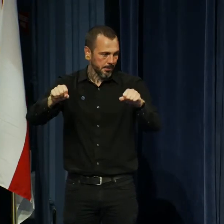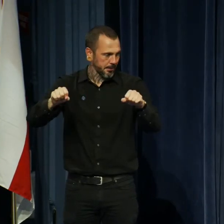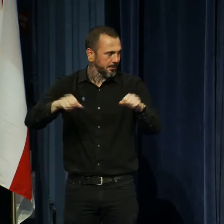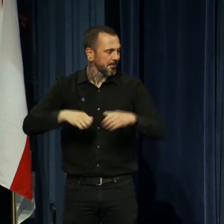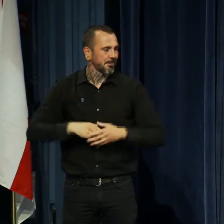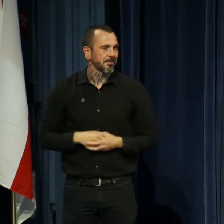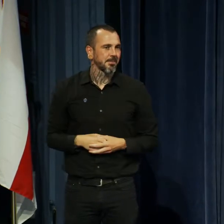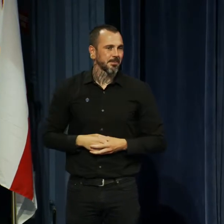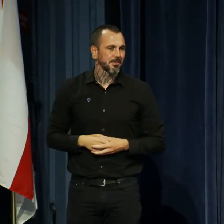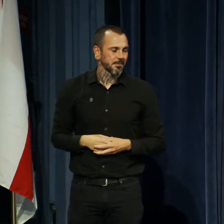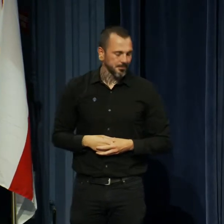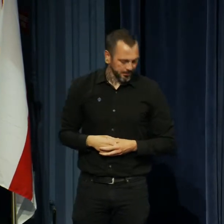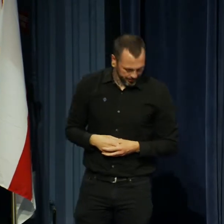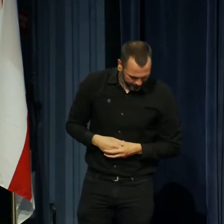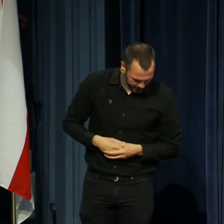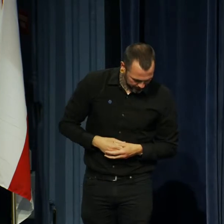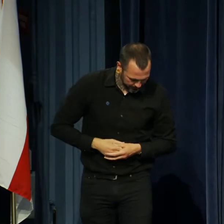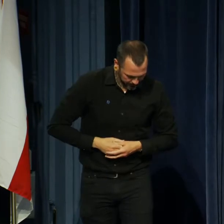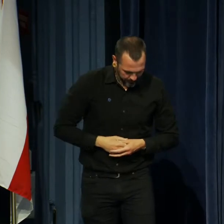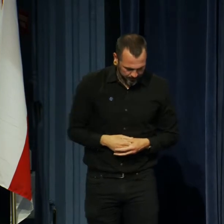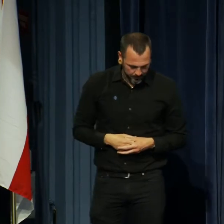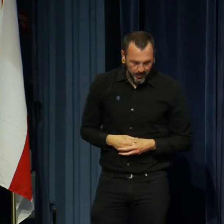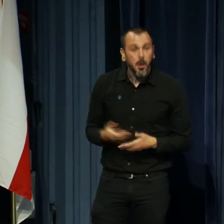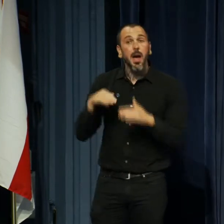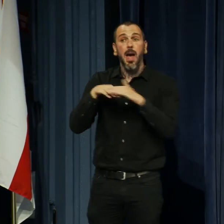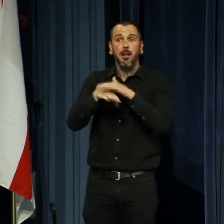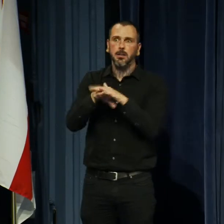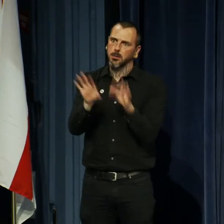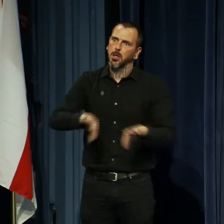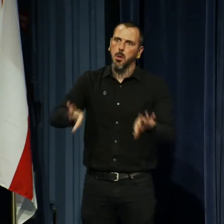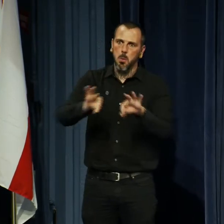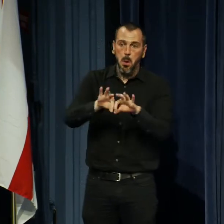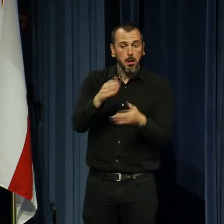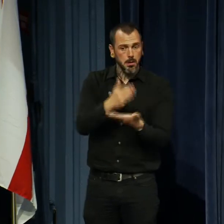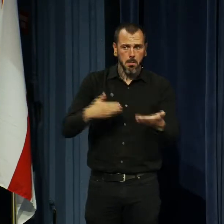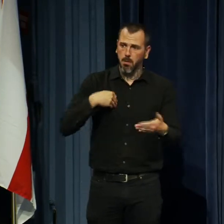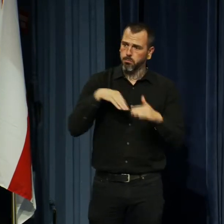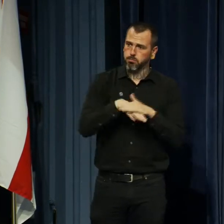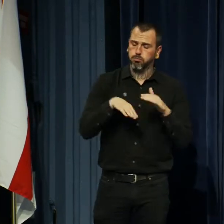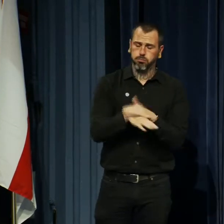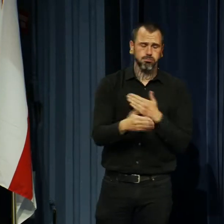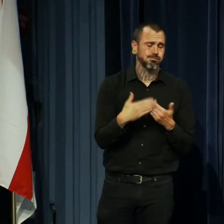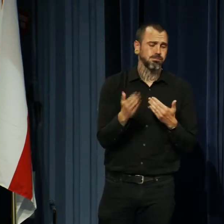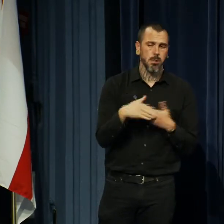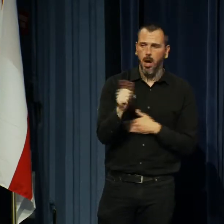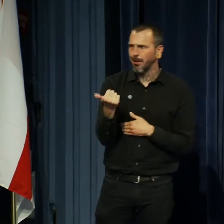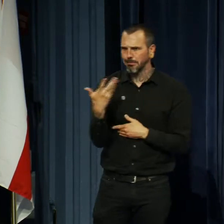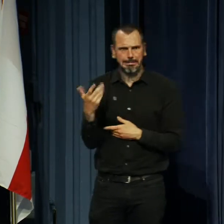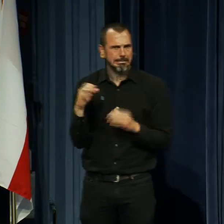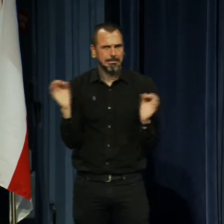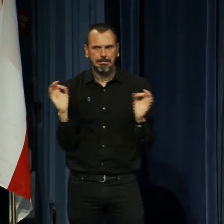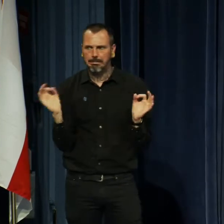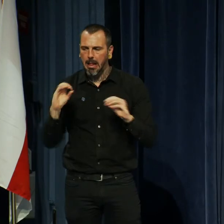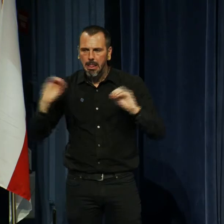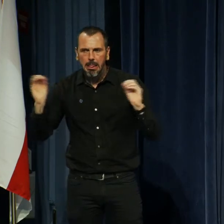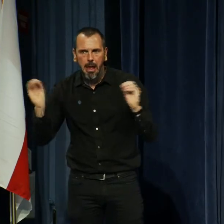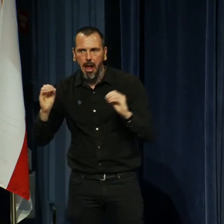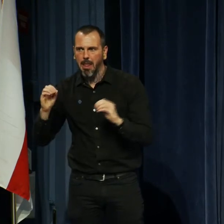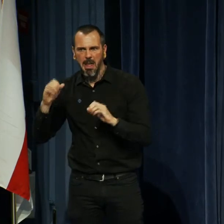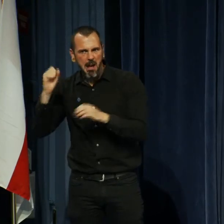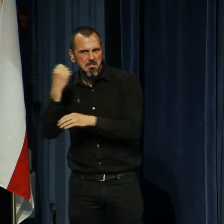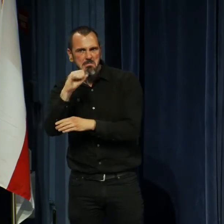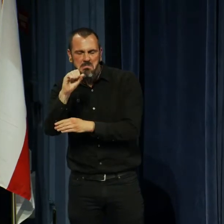Crown, dating back to as far as 1725. In Nova Scotia, and here today, we recognize that